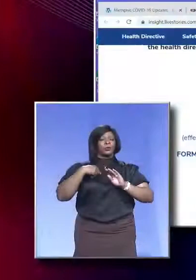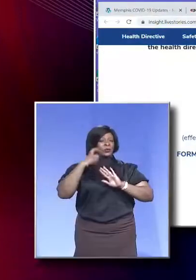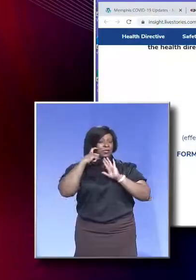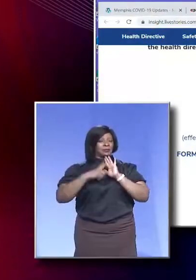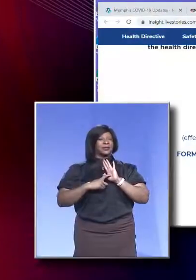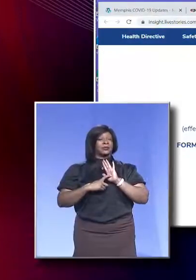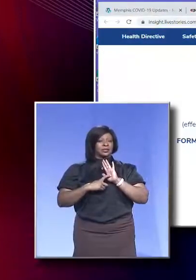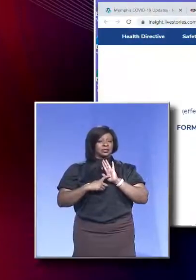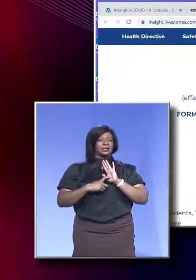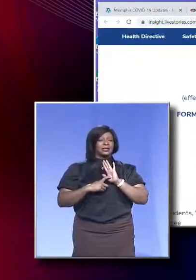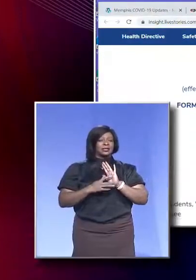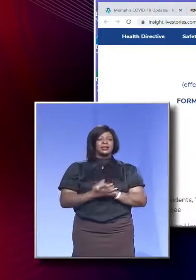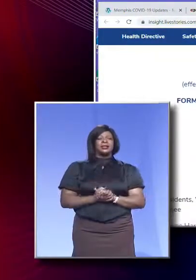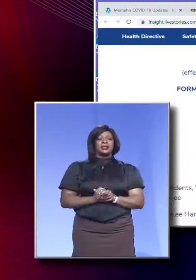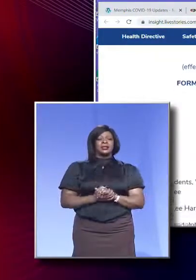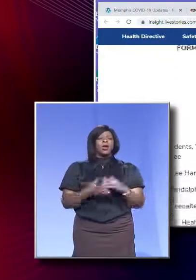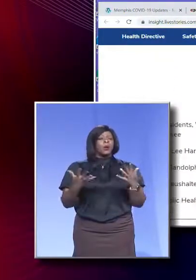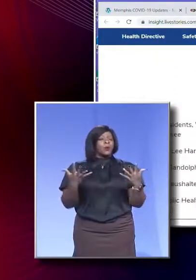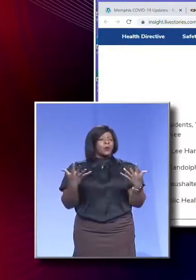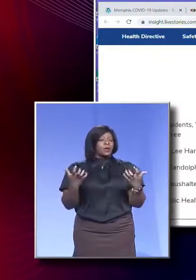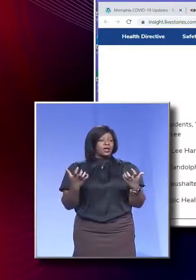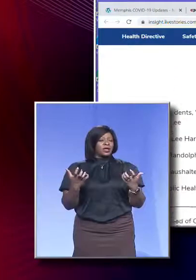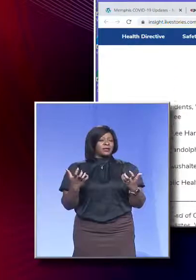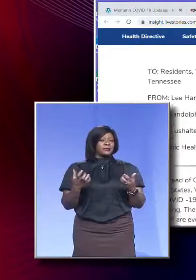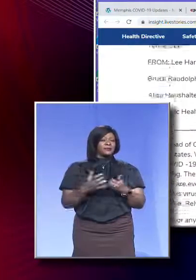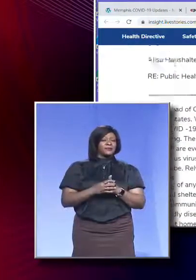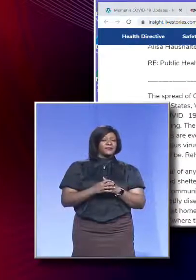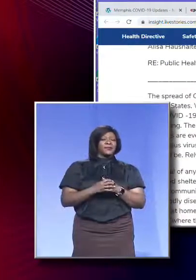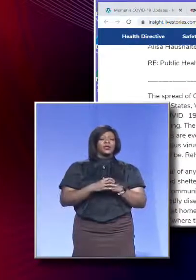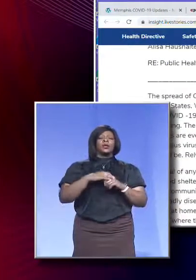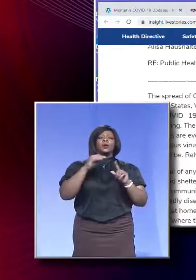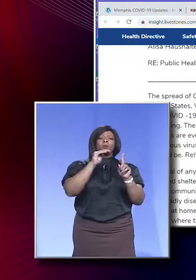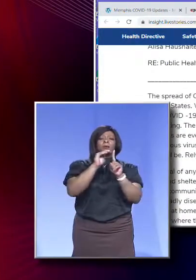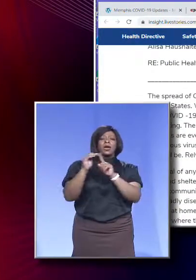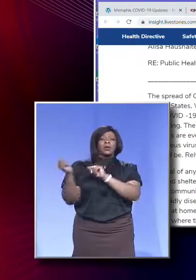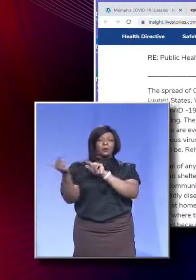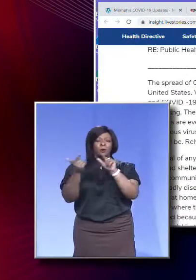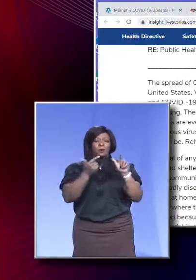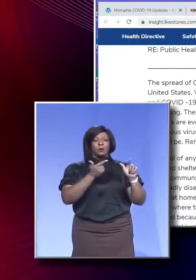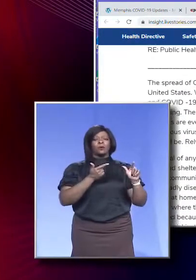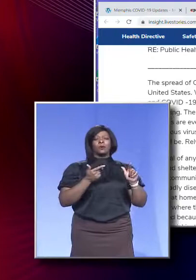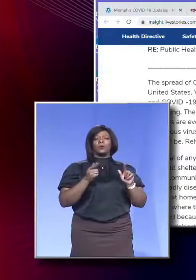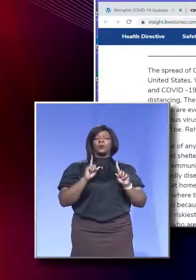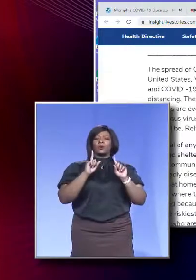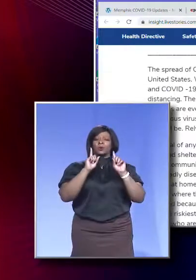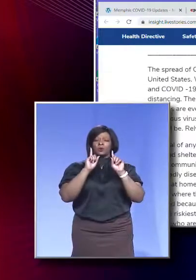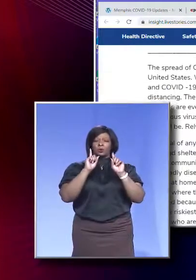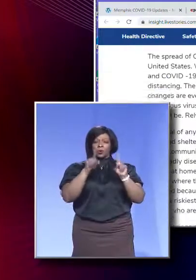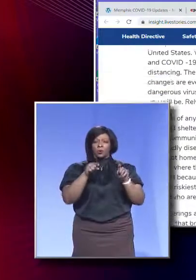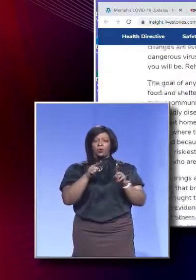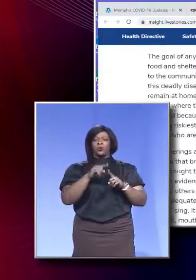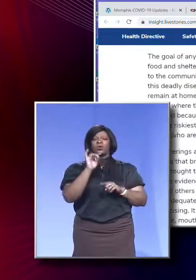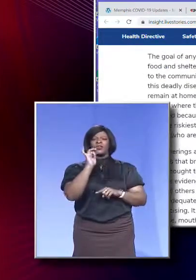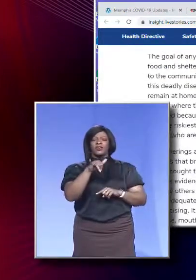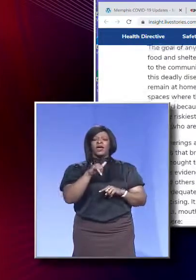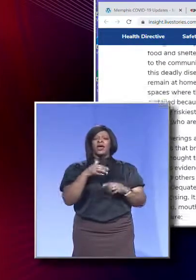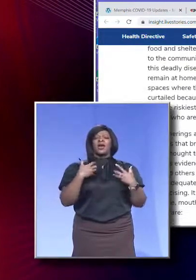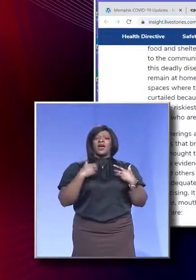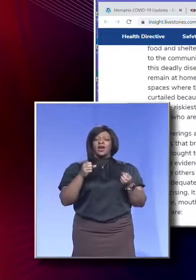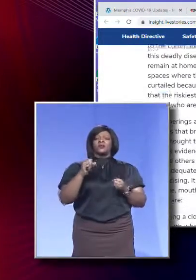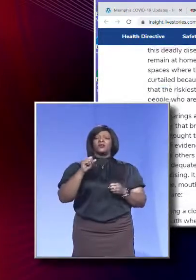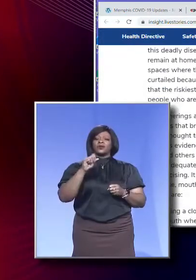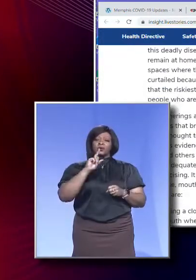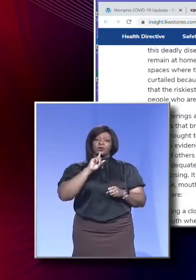experiencing. And I just want to remind everyone to go to that directive and health